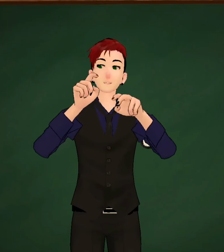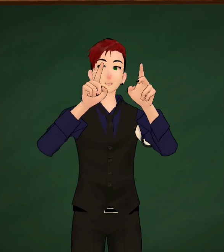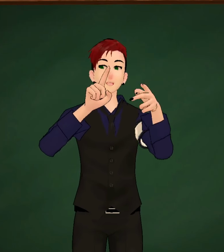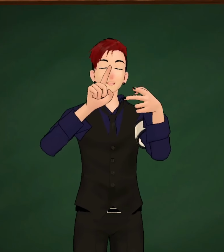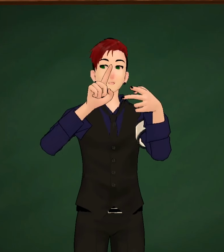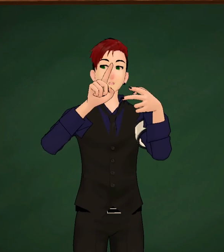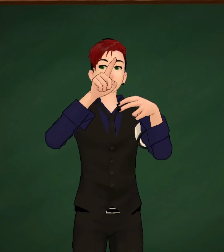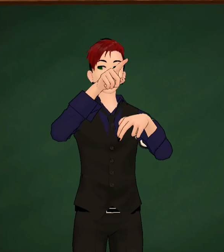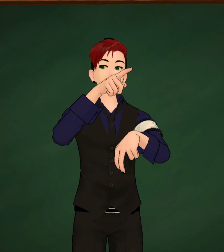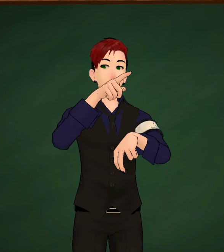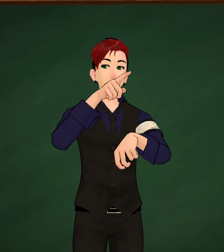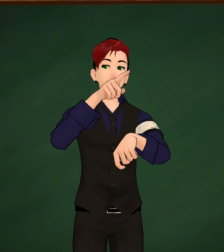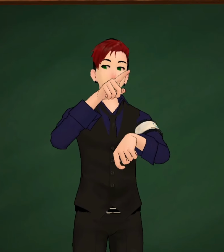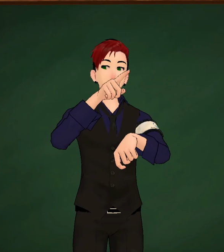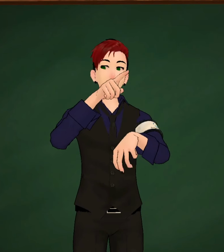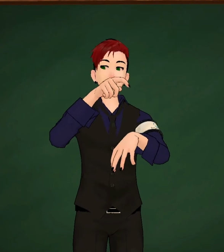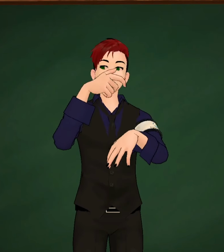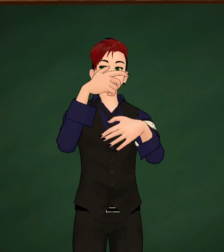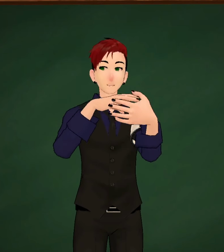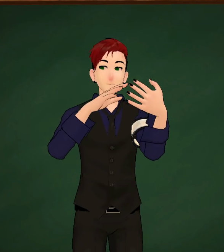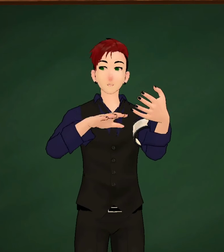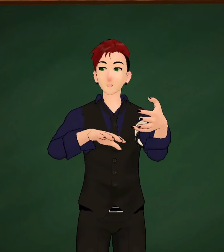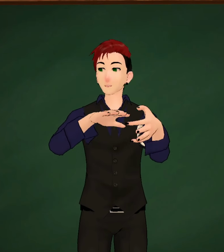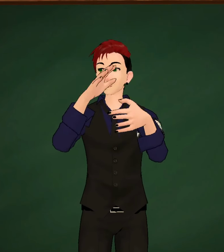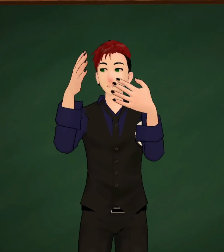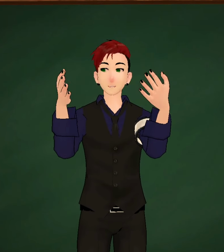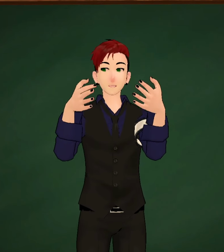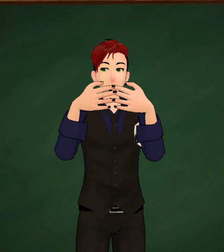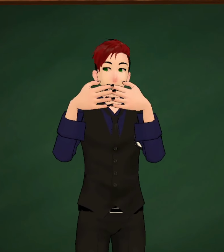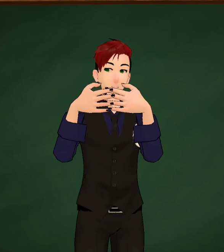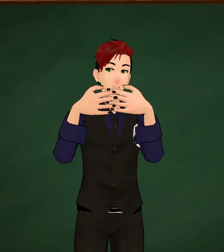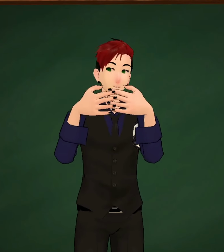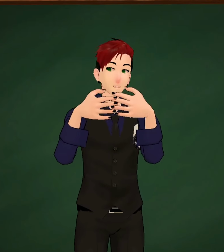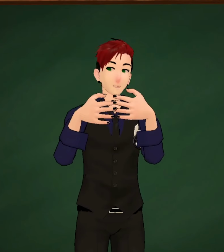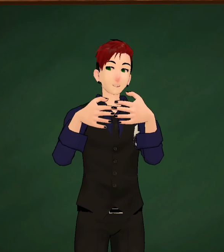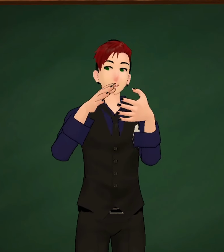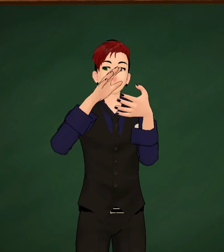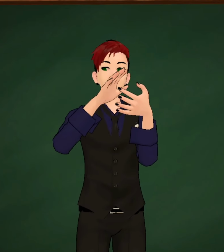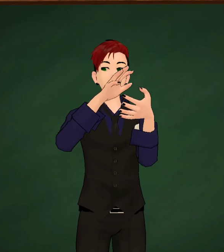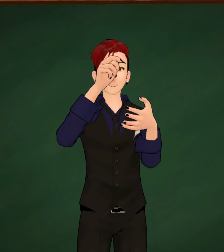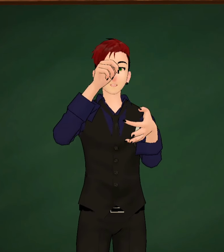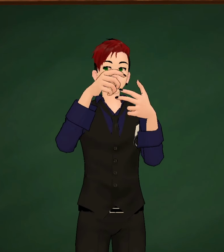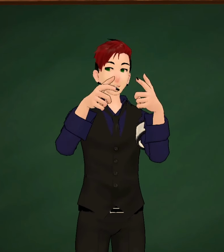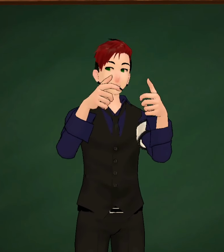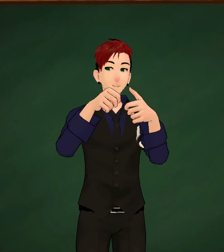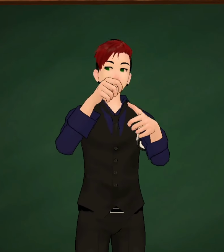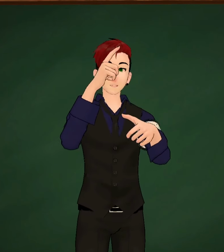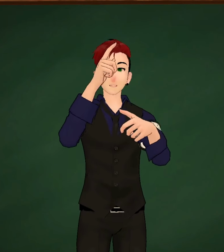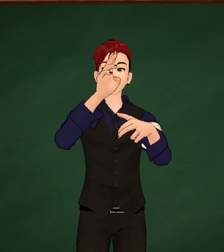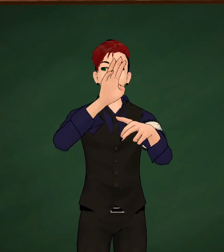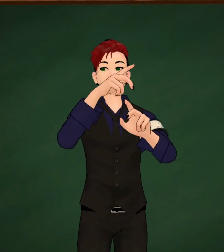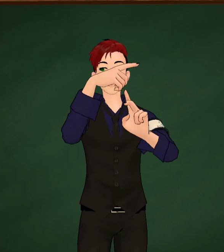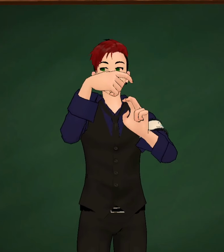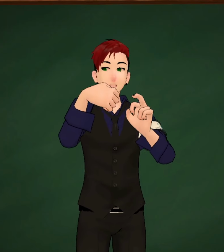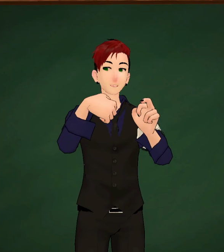if I go to somebody who was born and raised here in America, learned Japanese for like 1